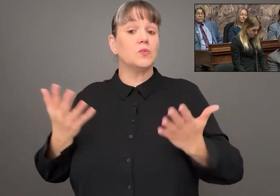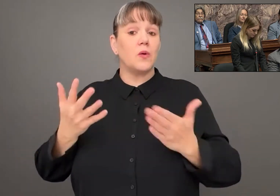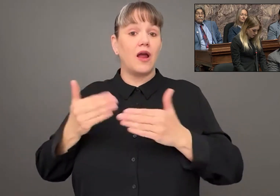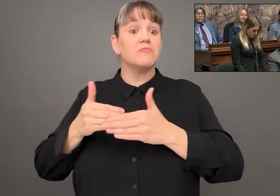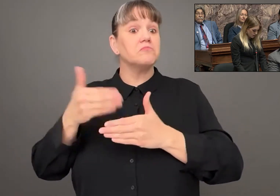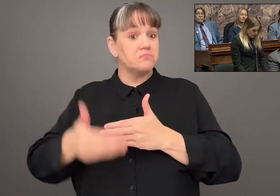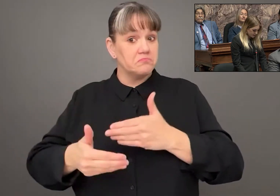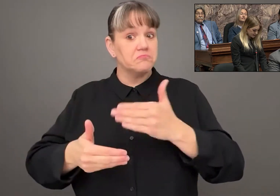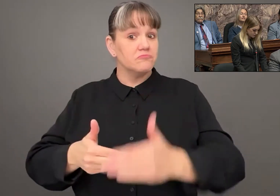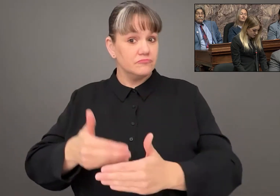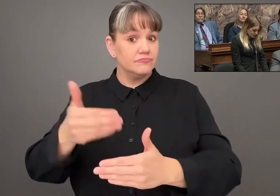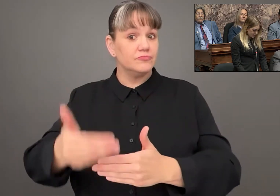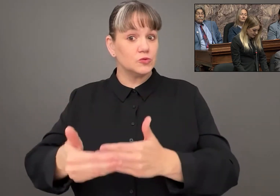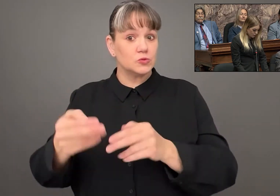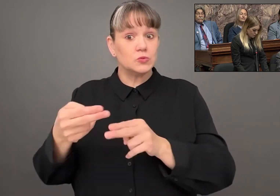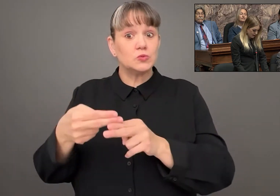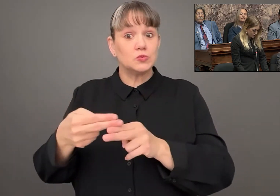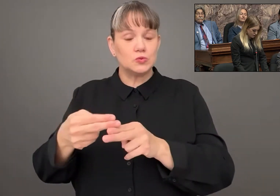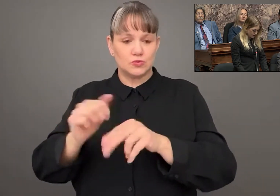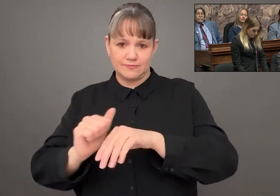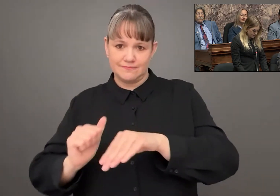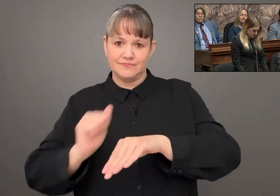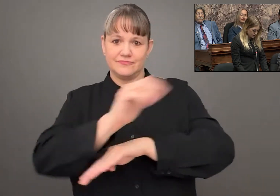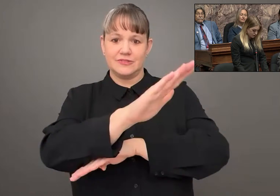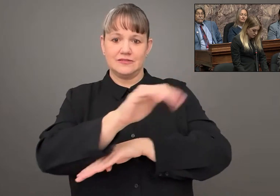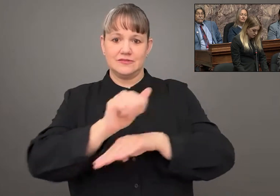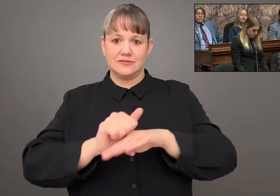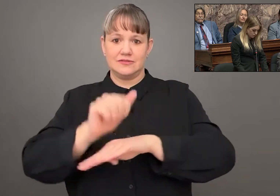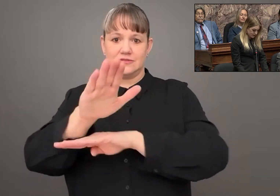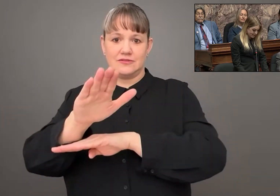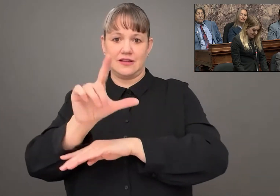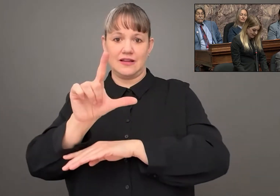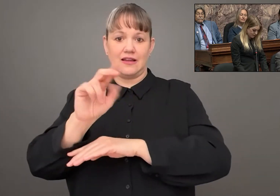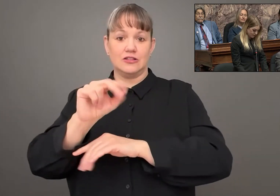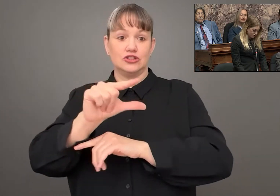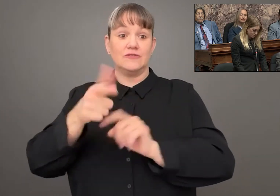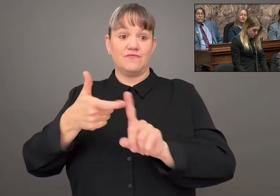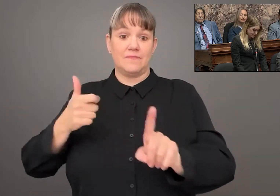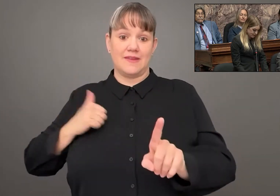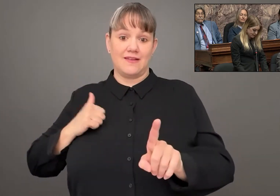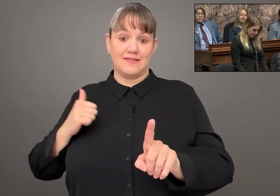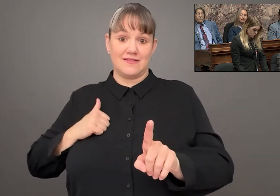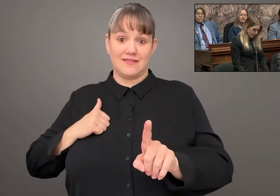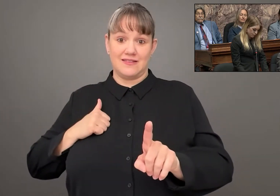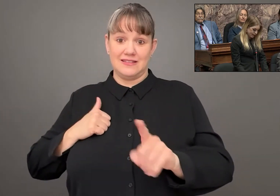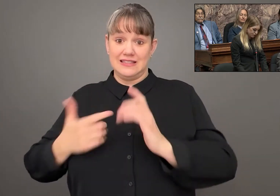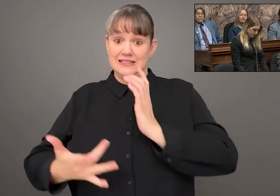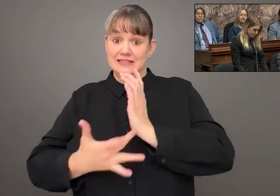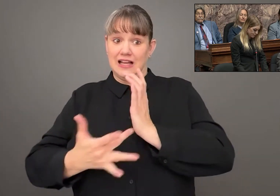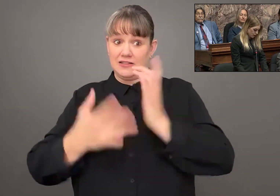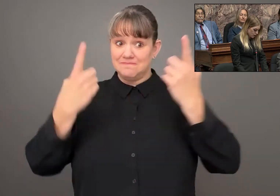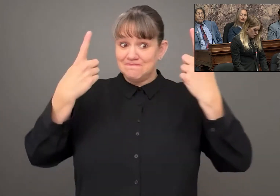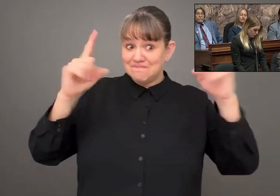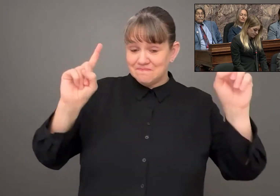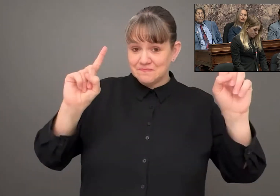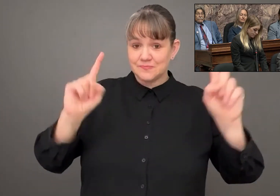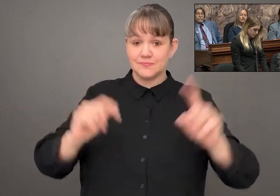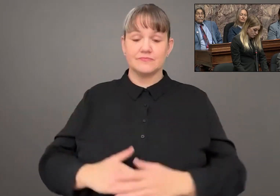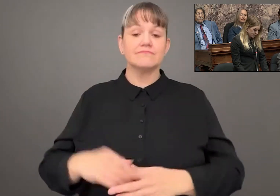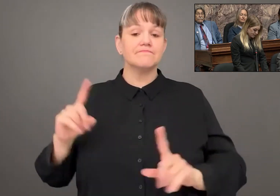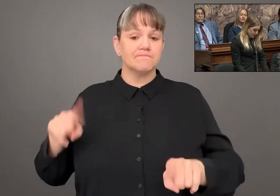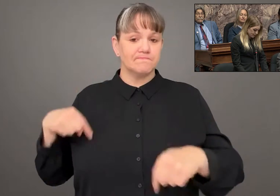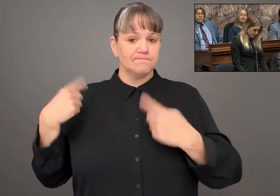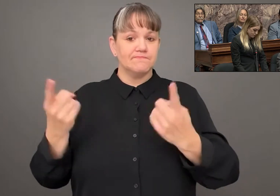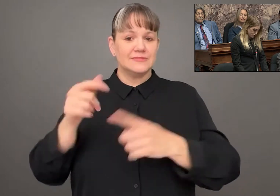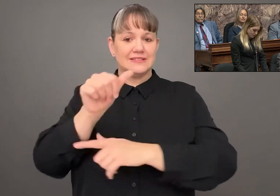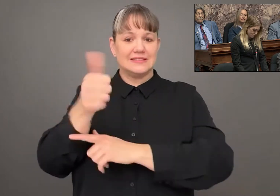Canada. This isn't just a technical milestone, it's the result of more than a decade of vision, persistence, and collaboration. One of the proudest